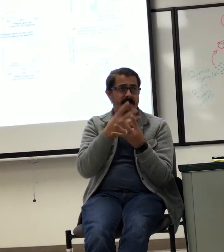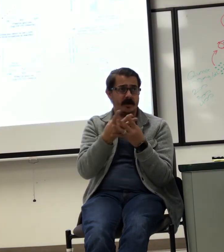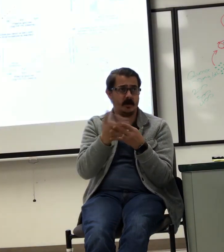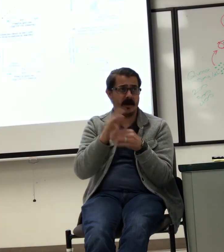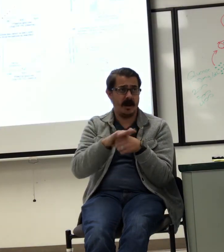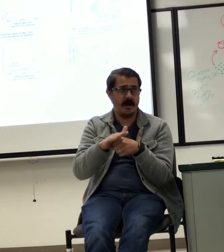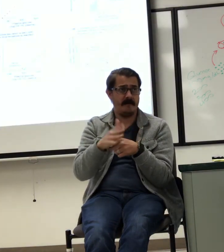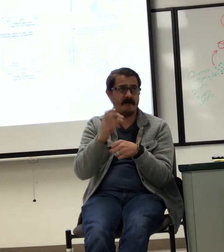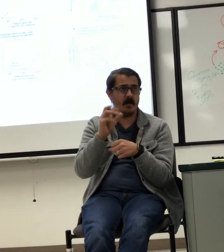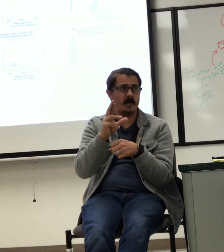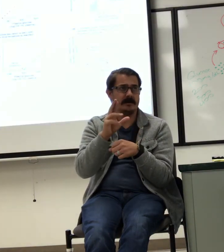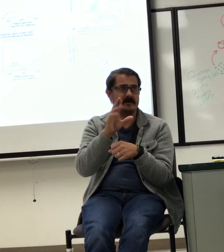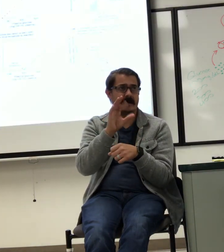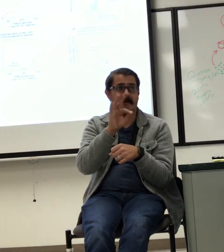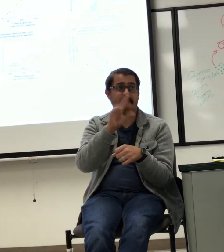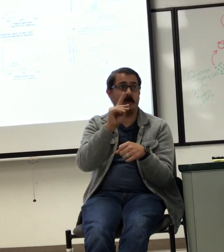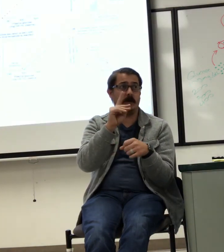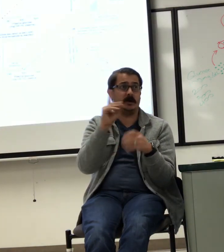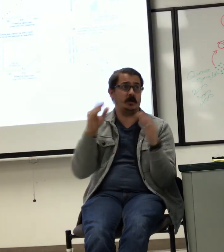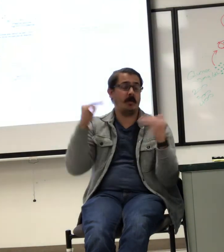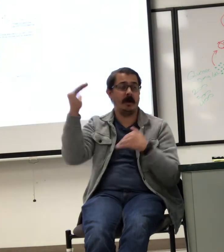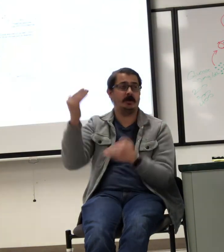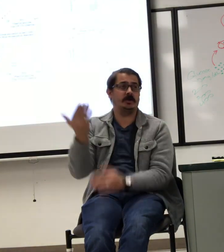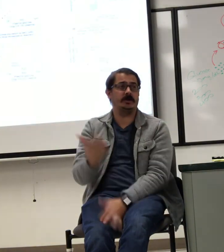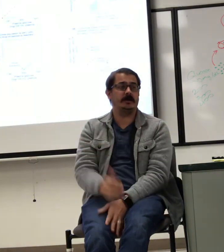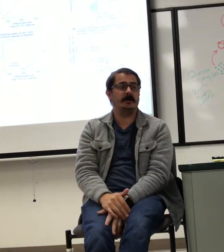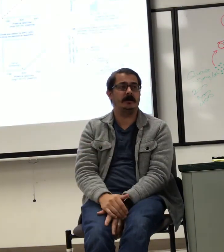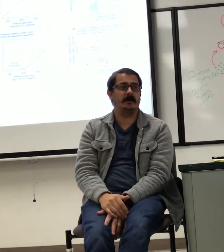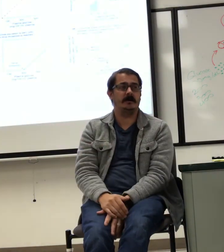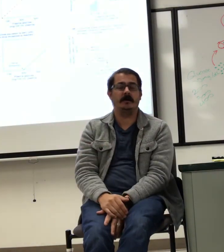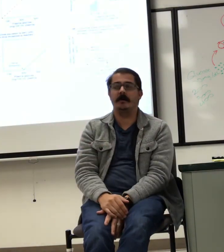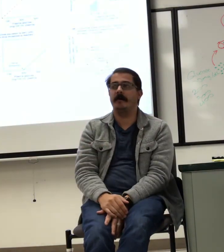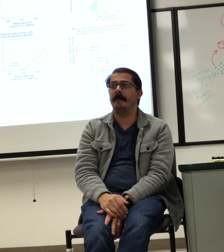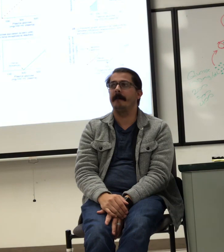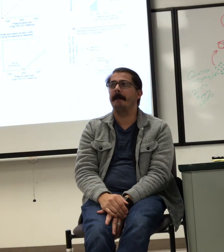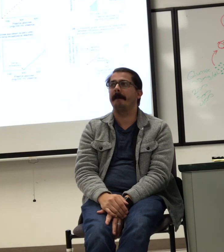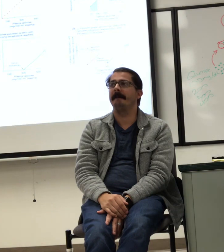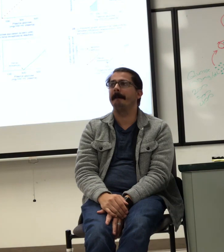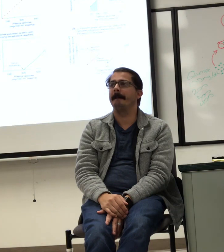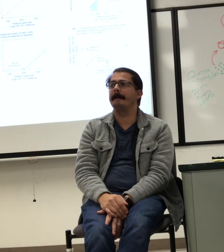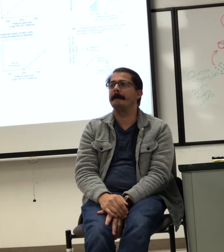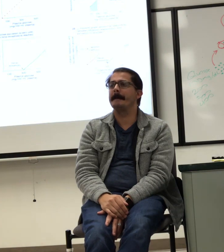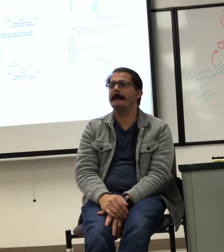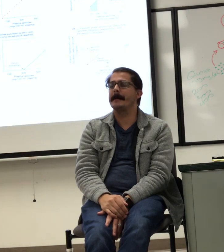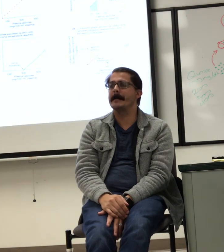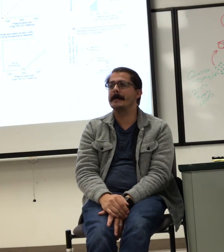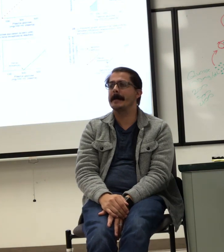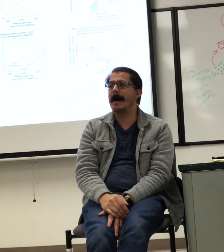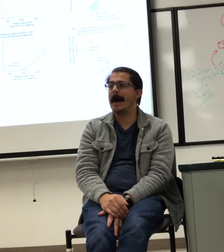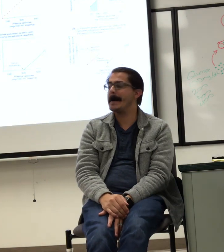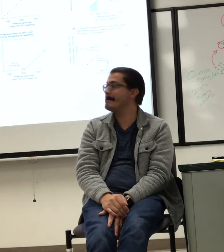is it just fluid overload?